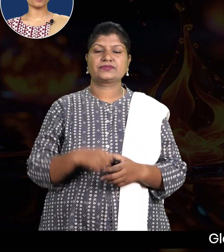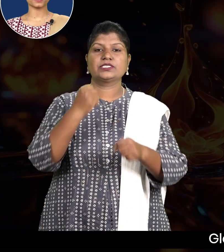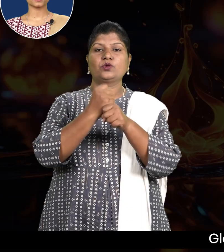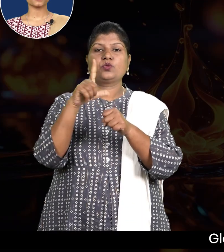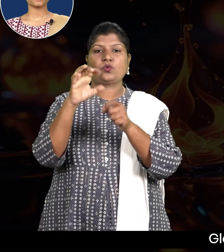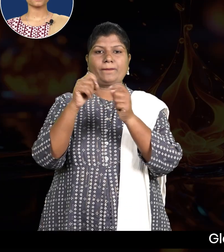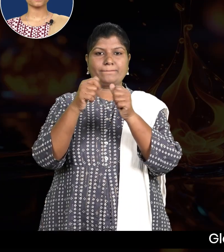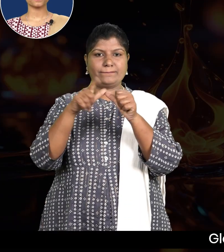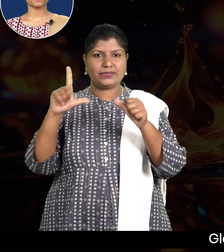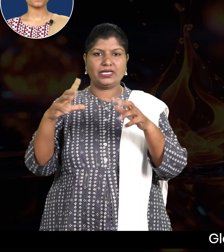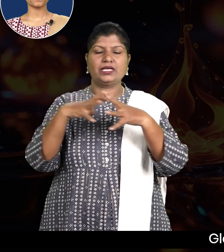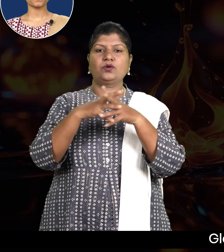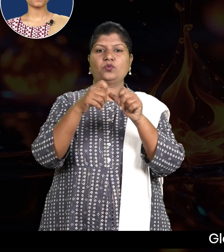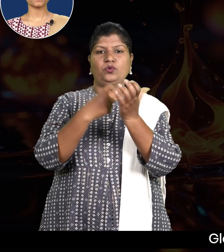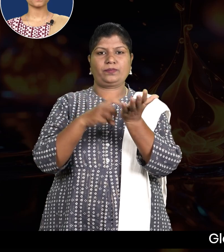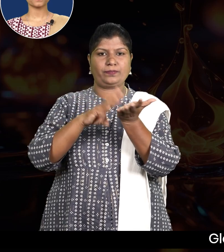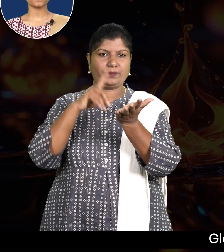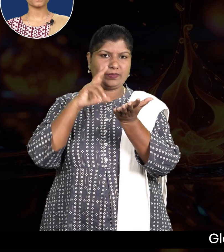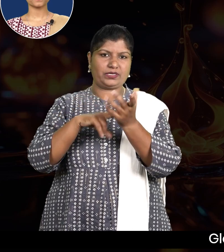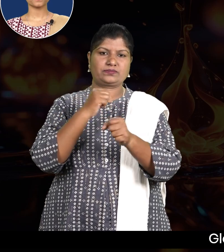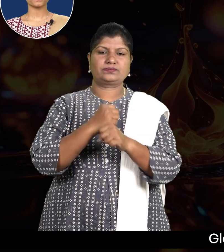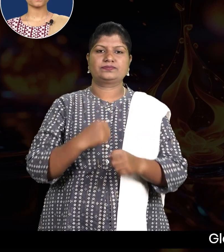Global warming.